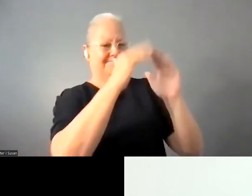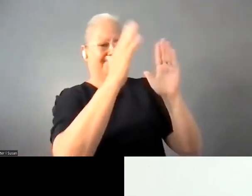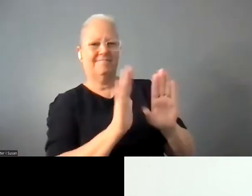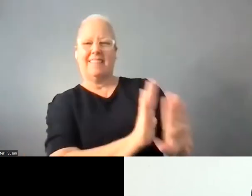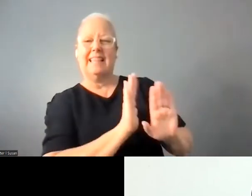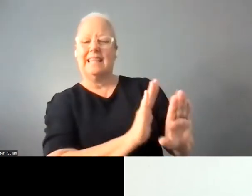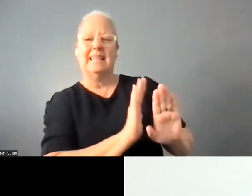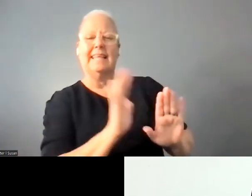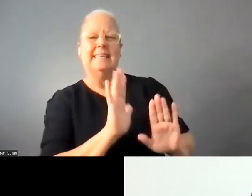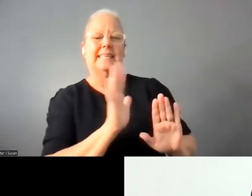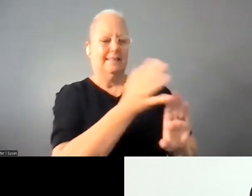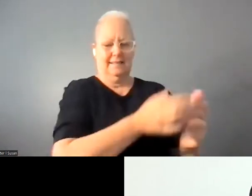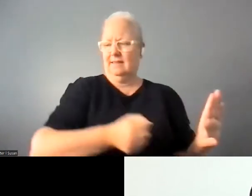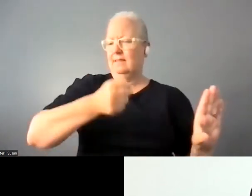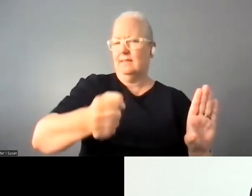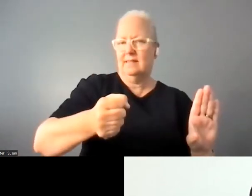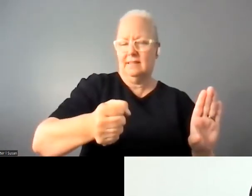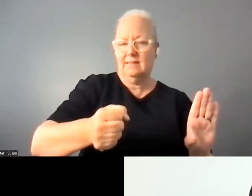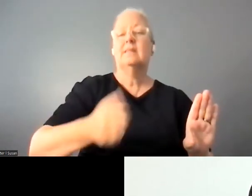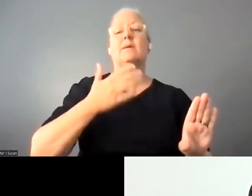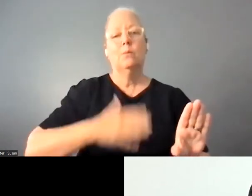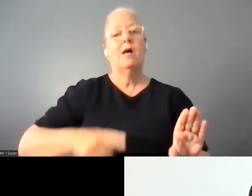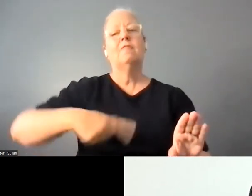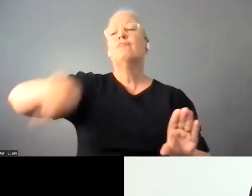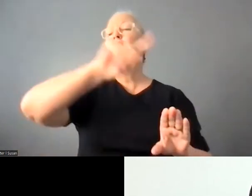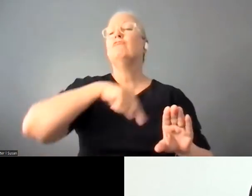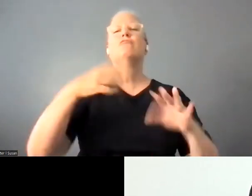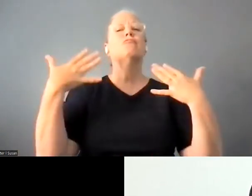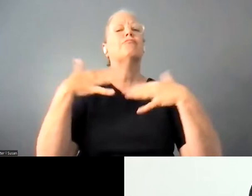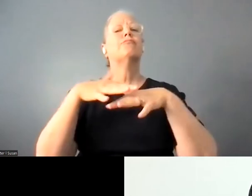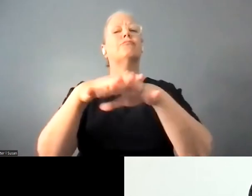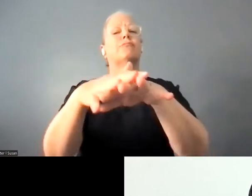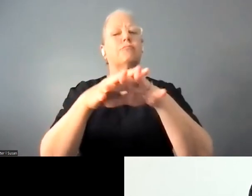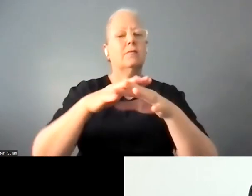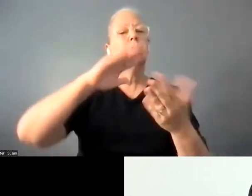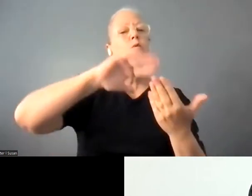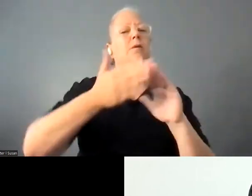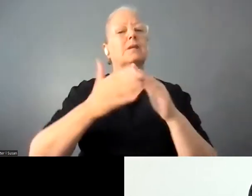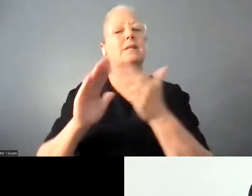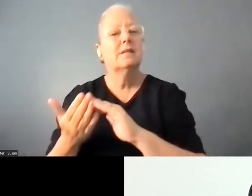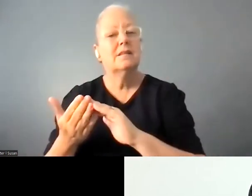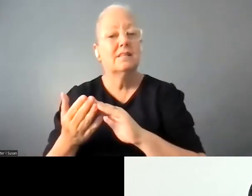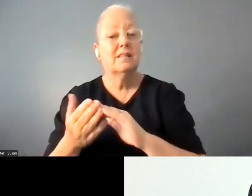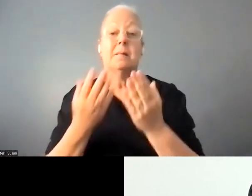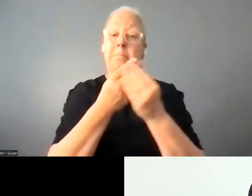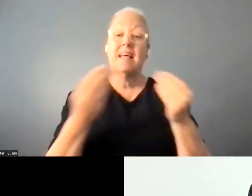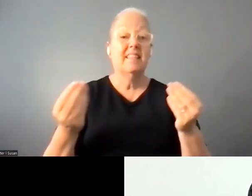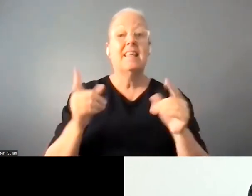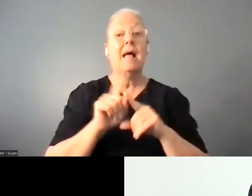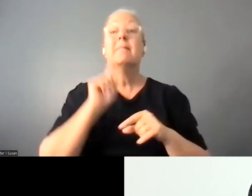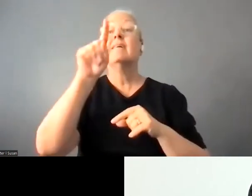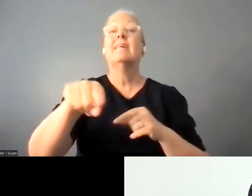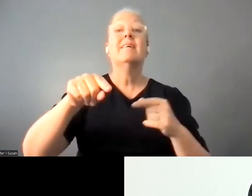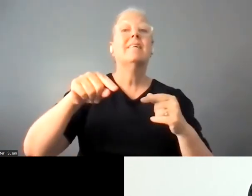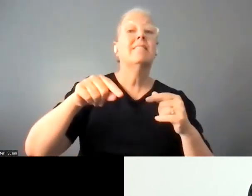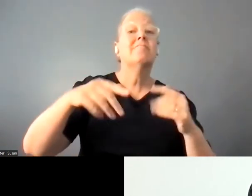youth with disabilities in the mainstream societies who still continue to face exclusion in their societies.